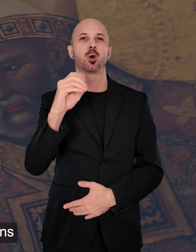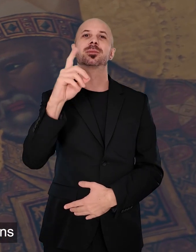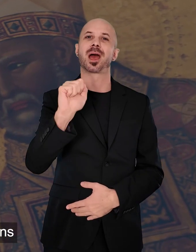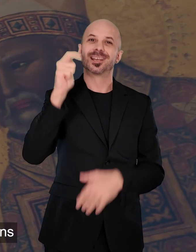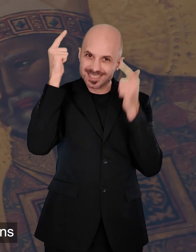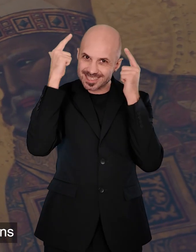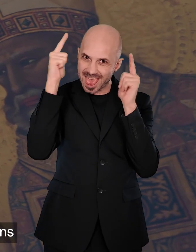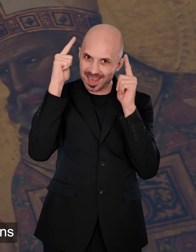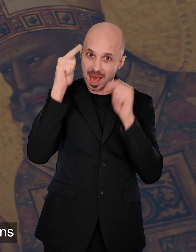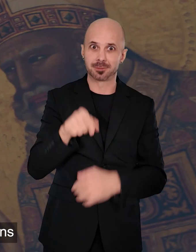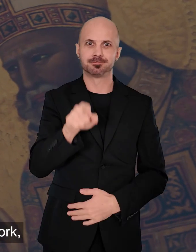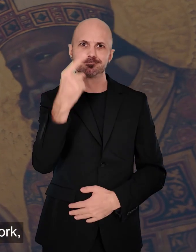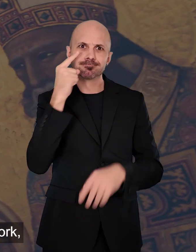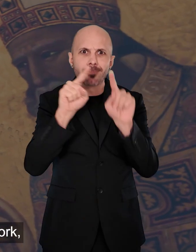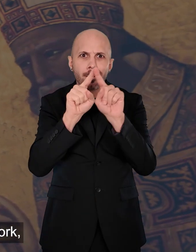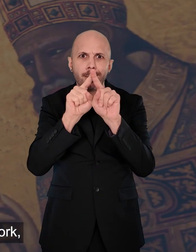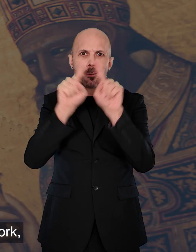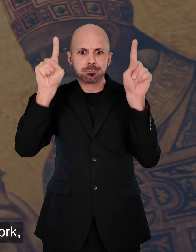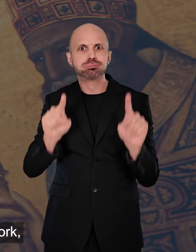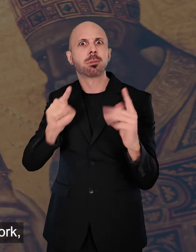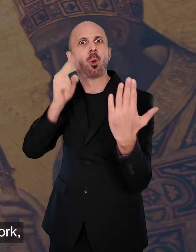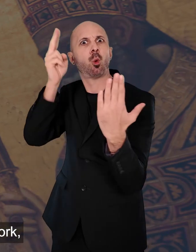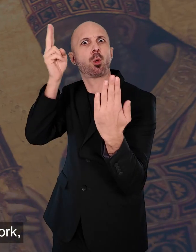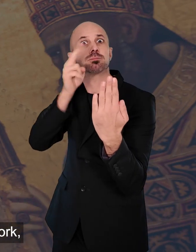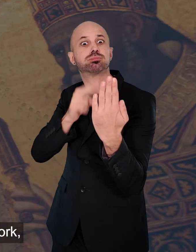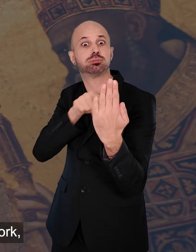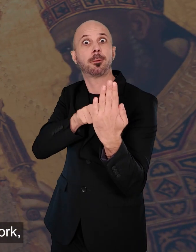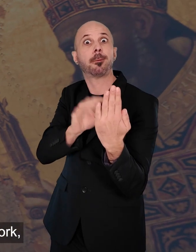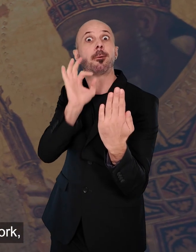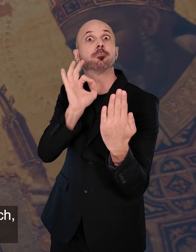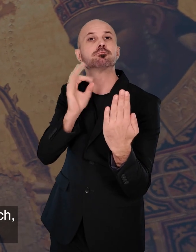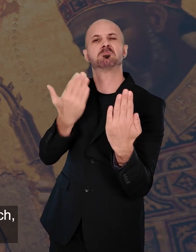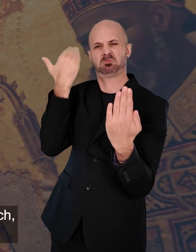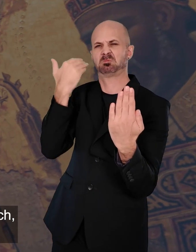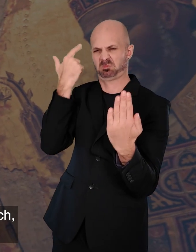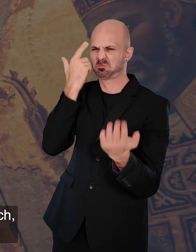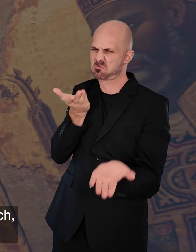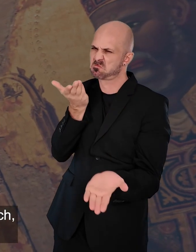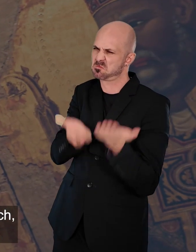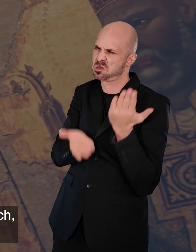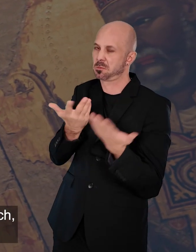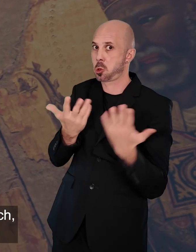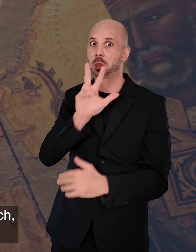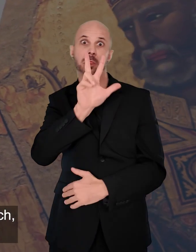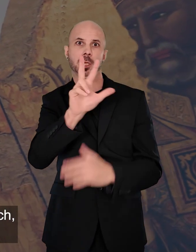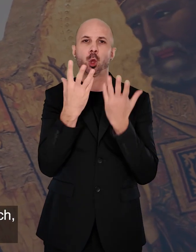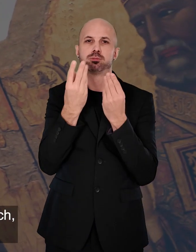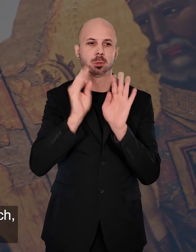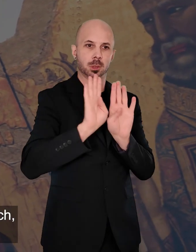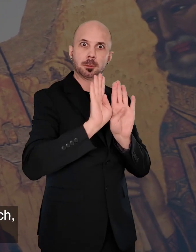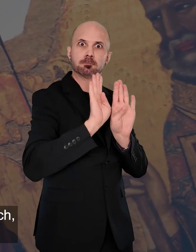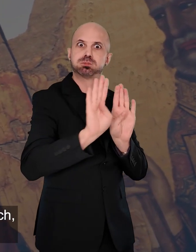painting is all that remains of a much larger composite work, possibly a triptych or